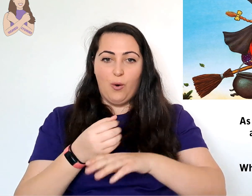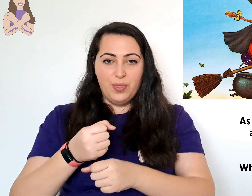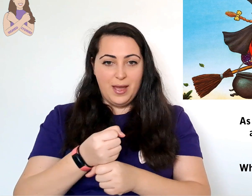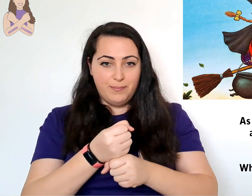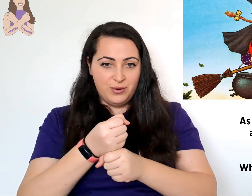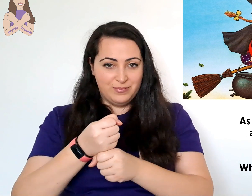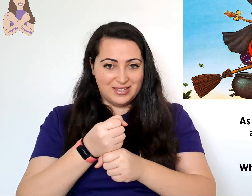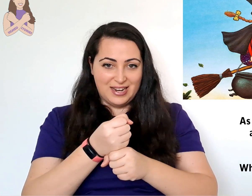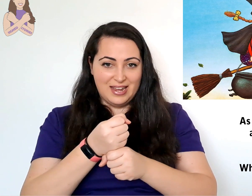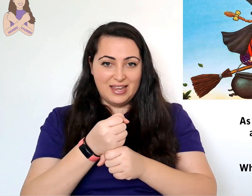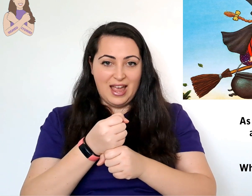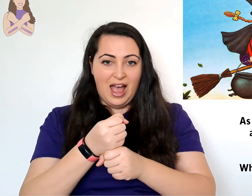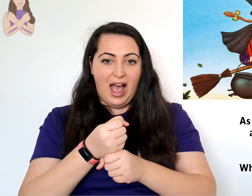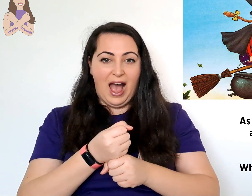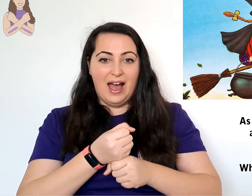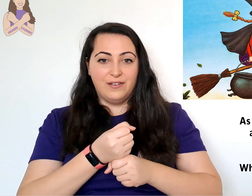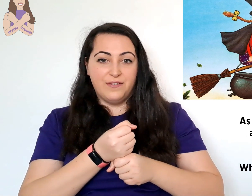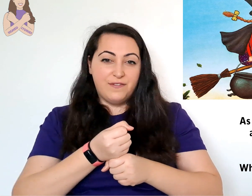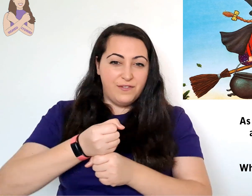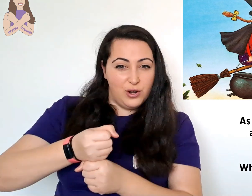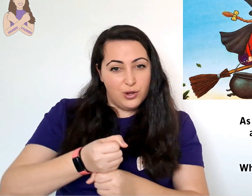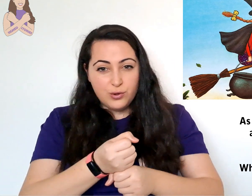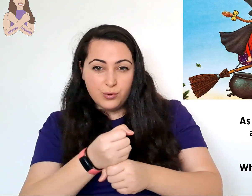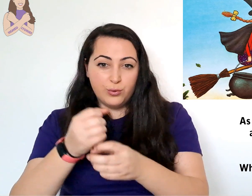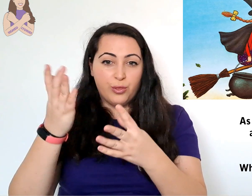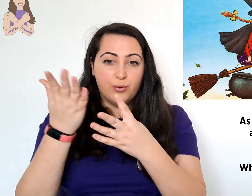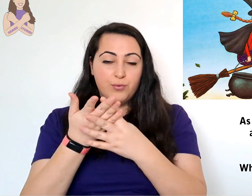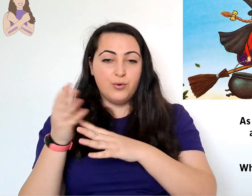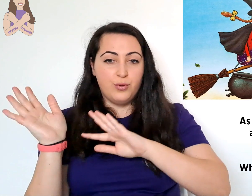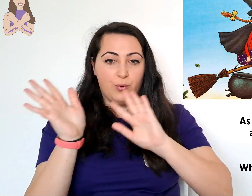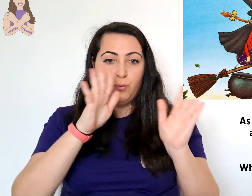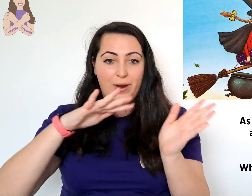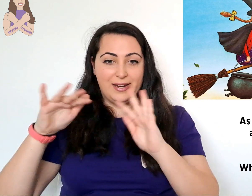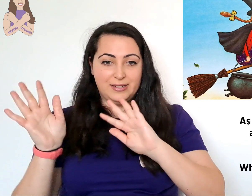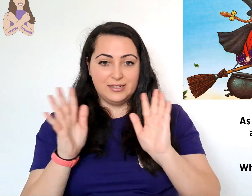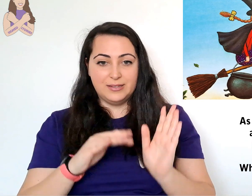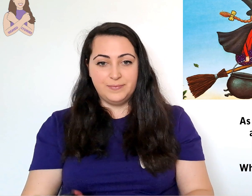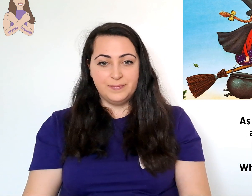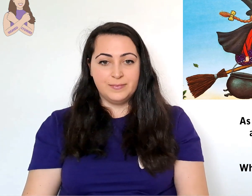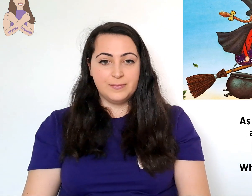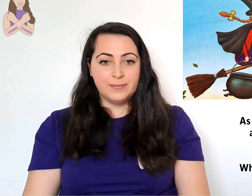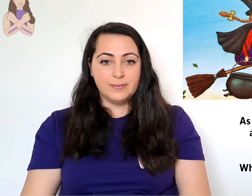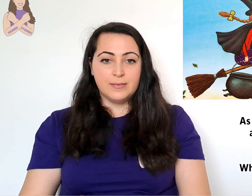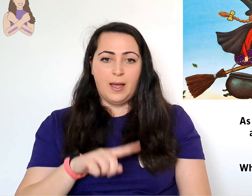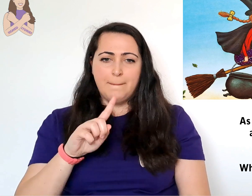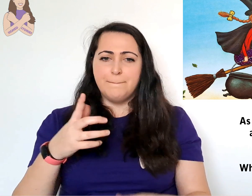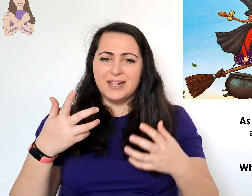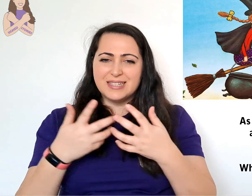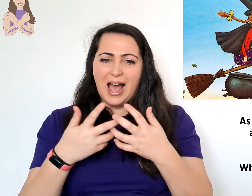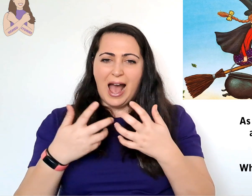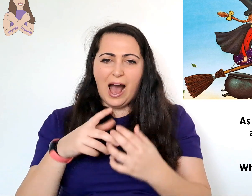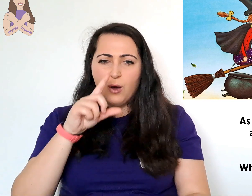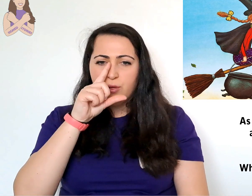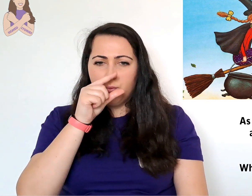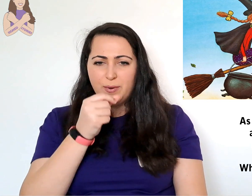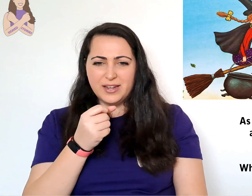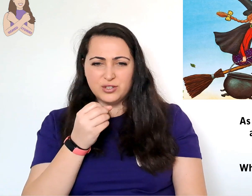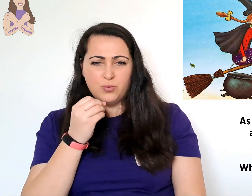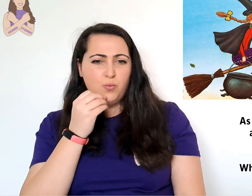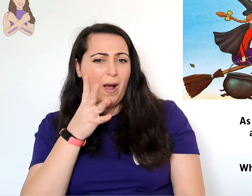their broomstick and flew through the wind. But how the witch